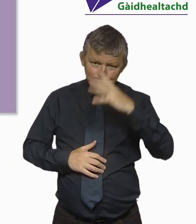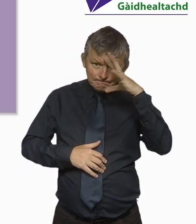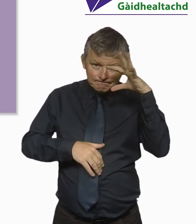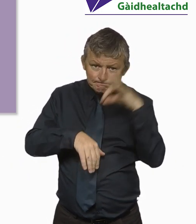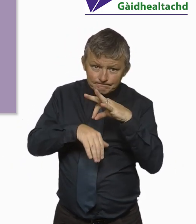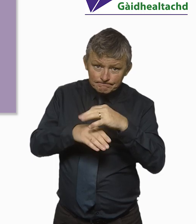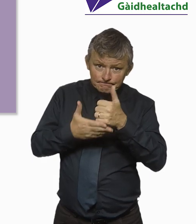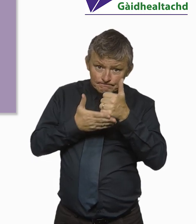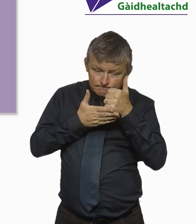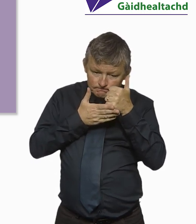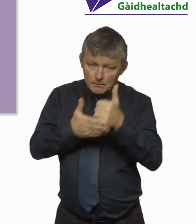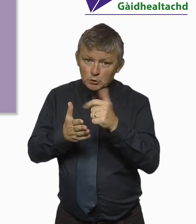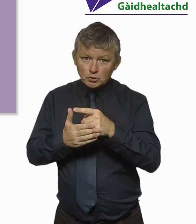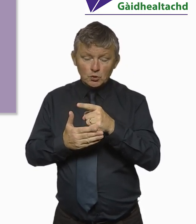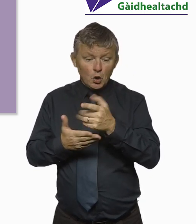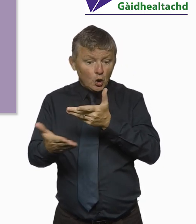have their communication needs met